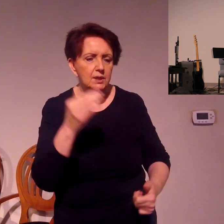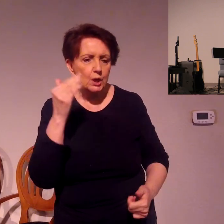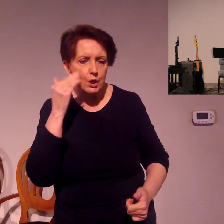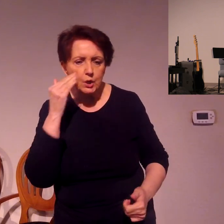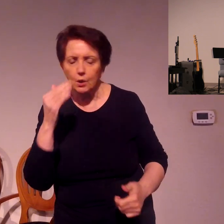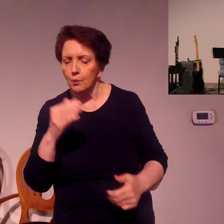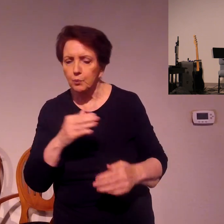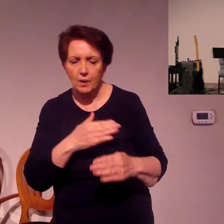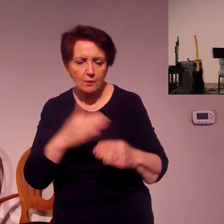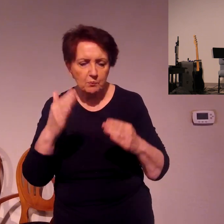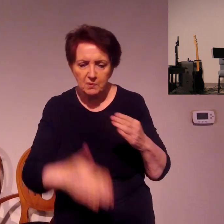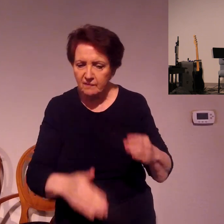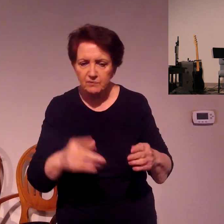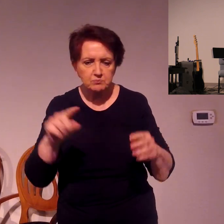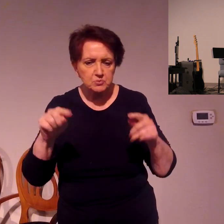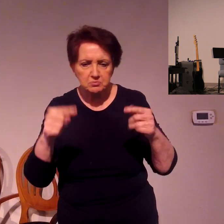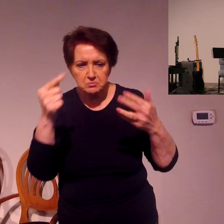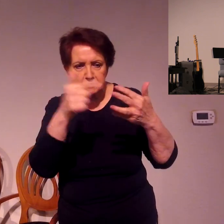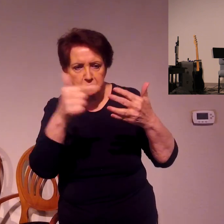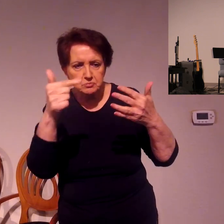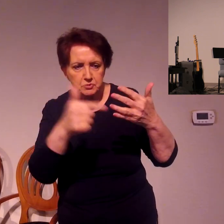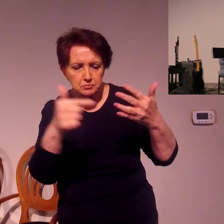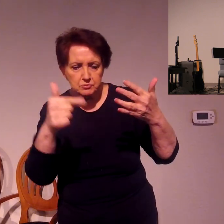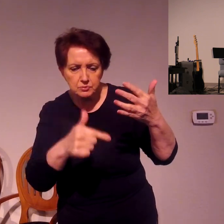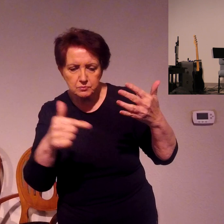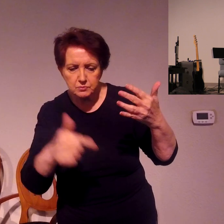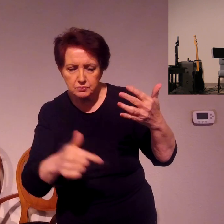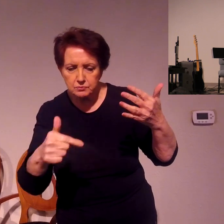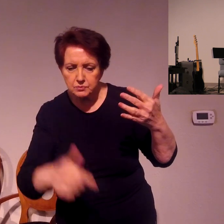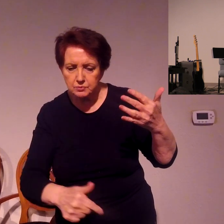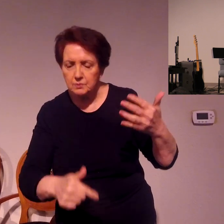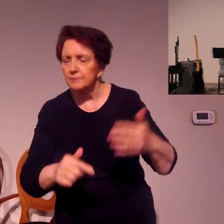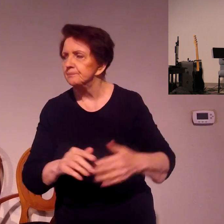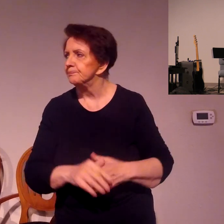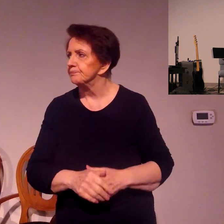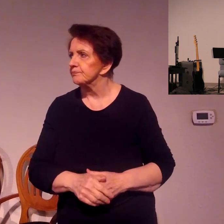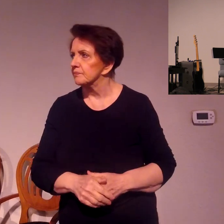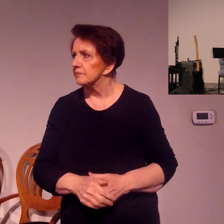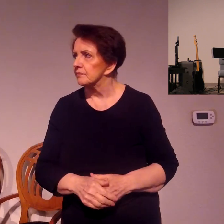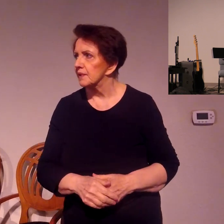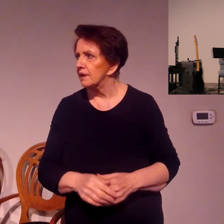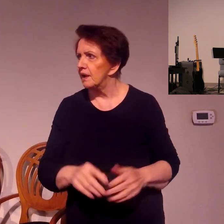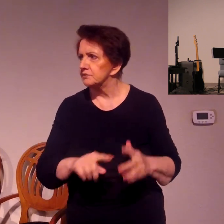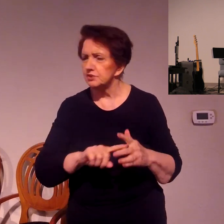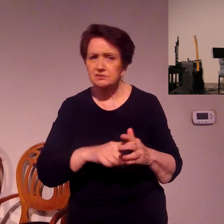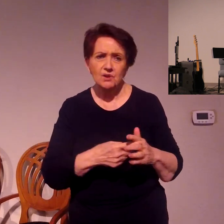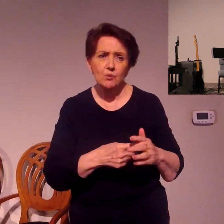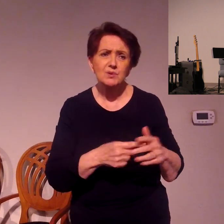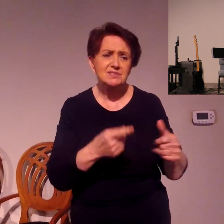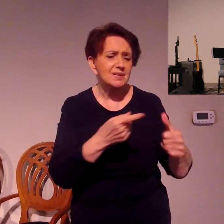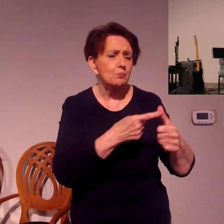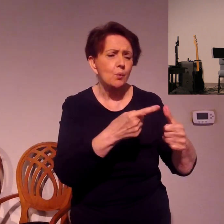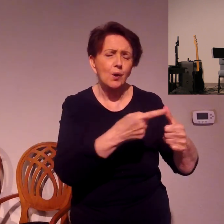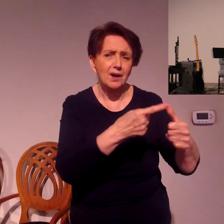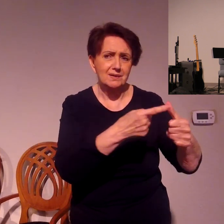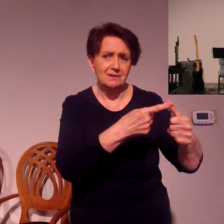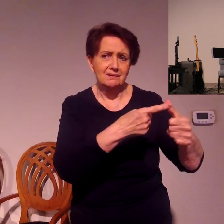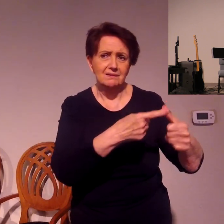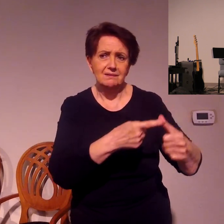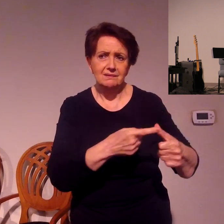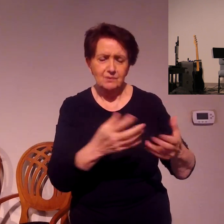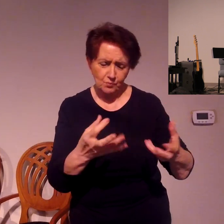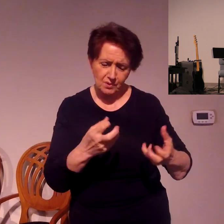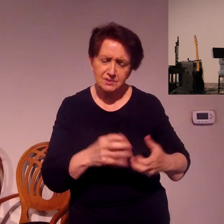you're ending up, every piece you need, get all the tools out, do this, do that. And I'm like, can I just start with step one?